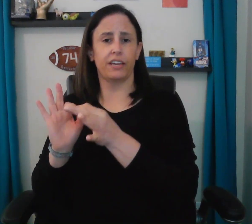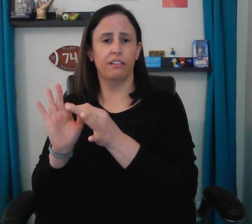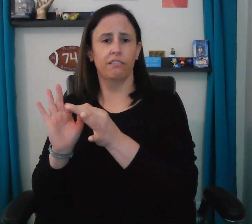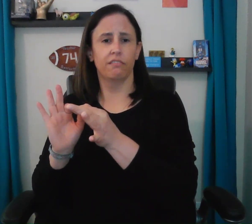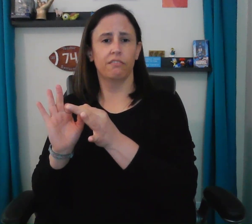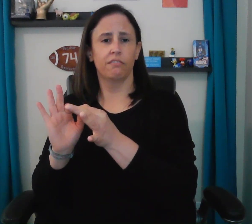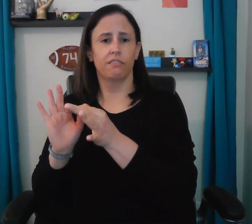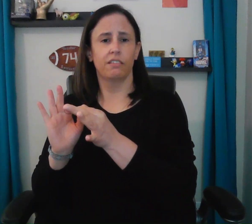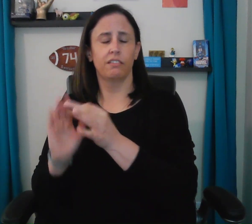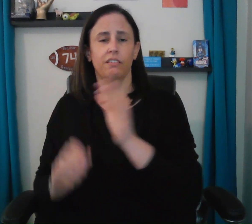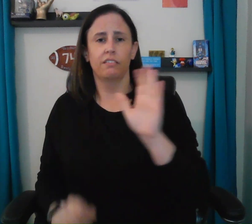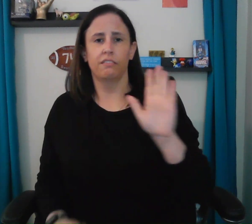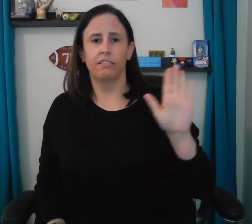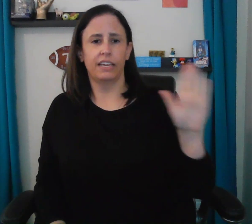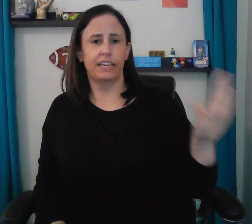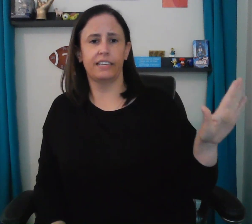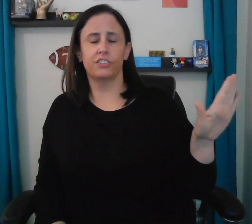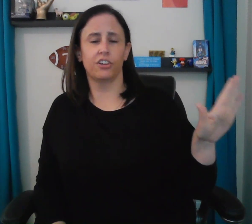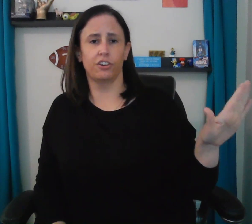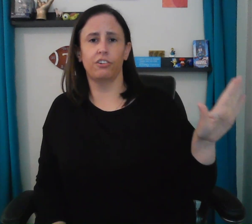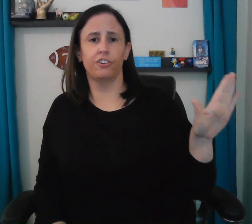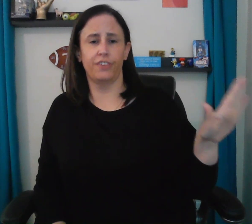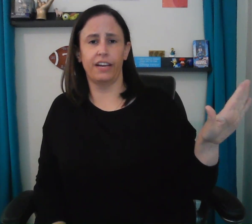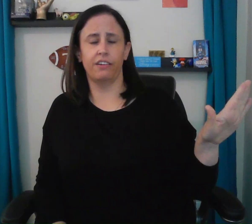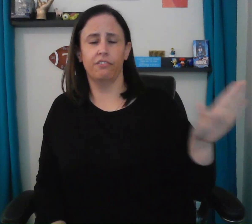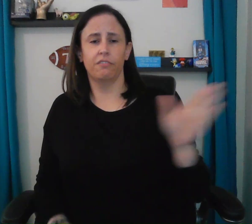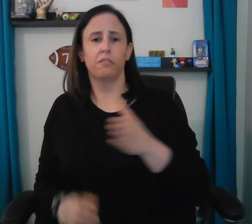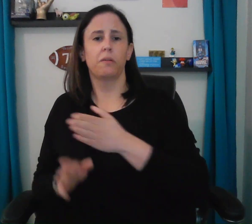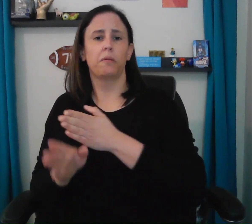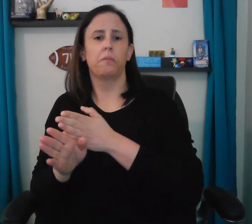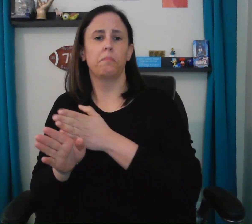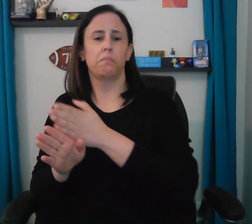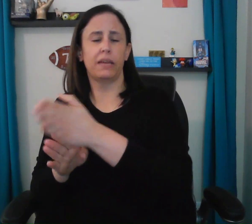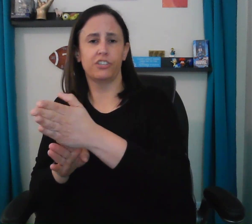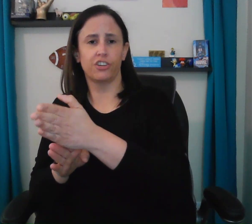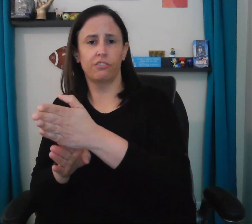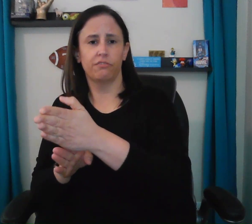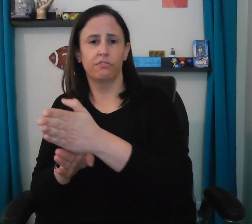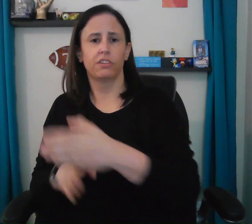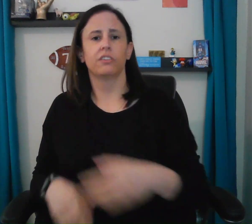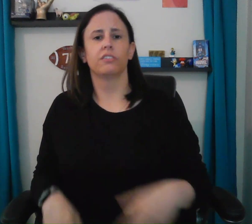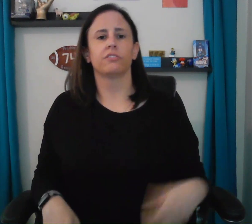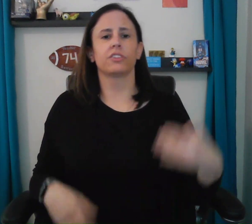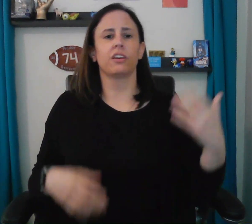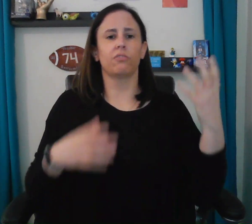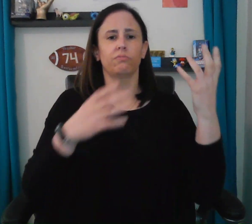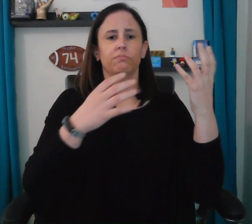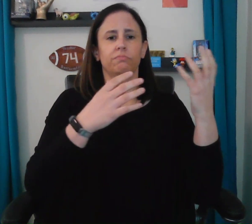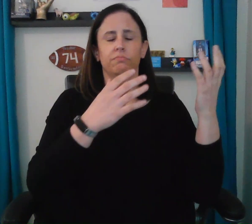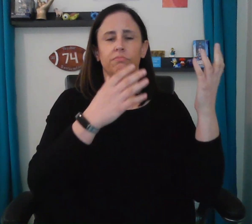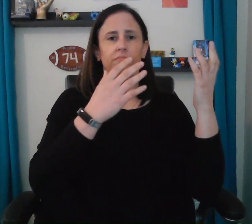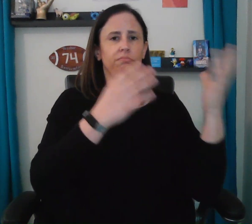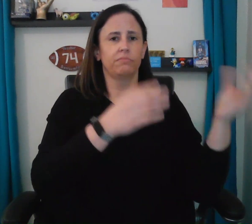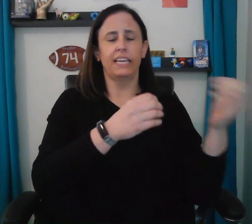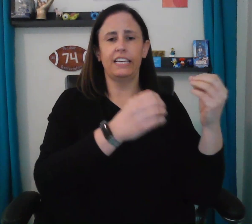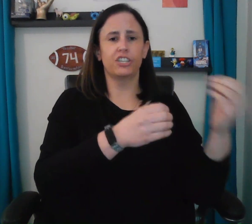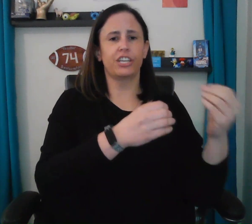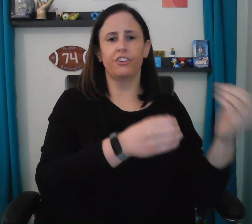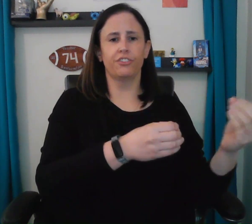interpreting his, her, or their major. So he, she, or